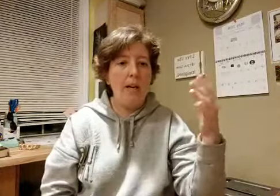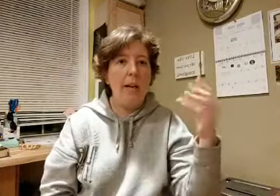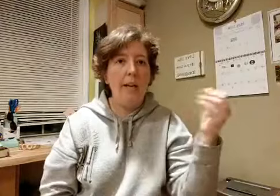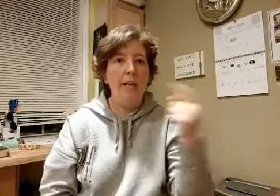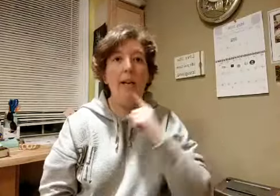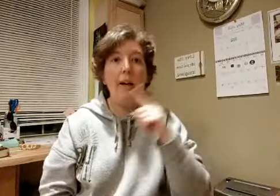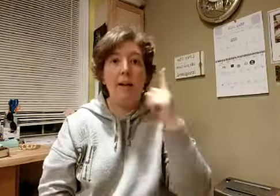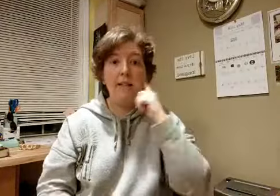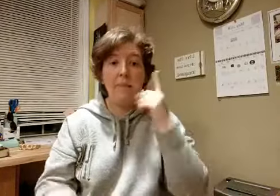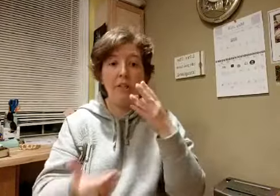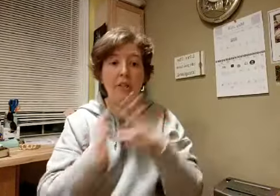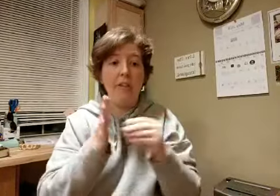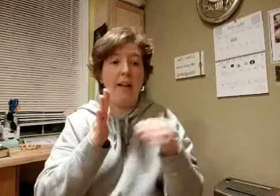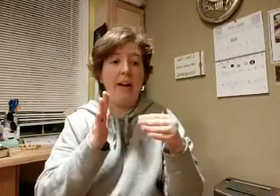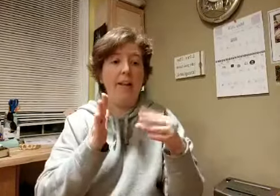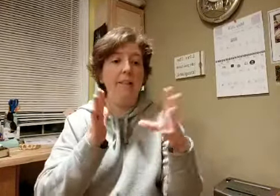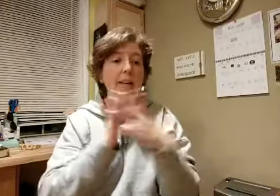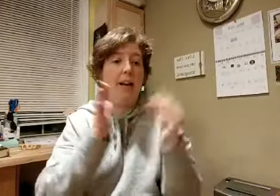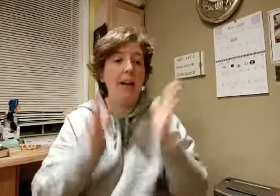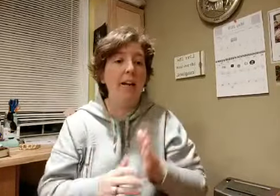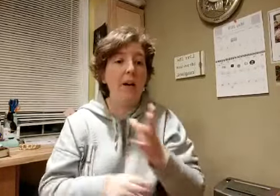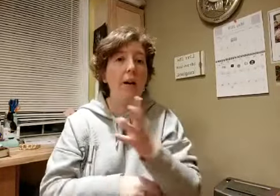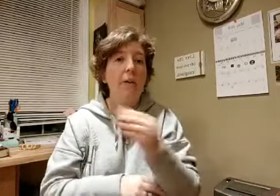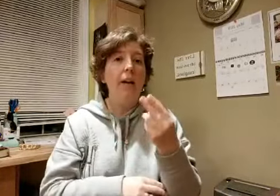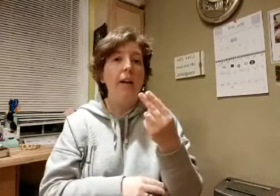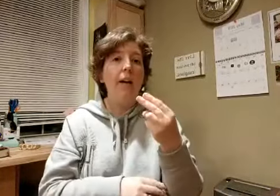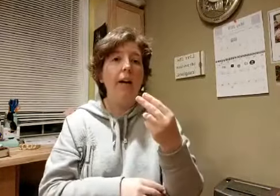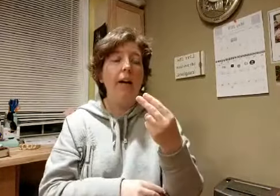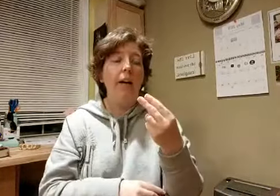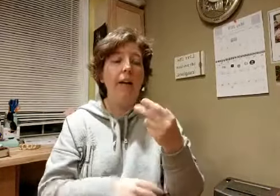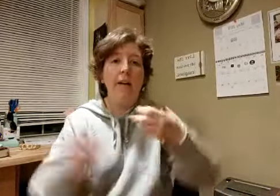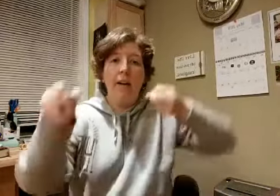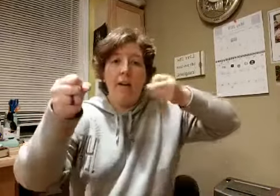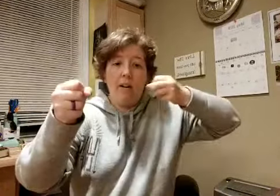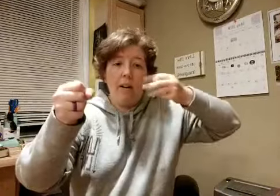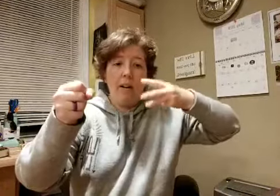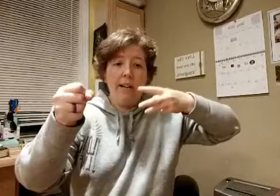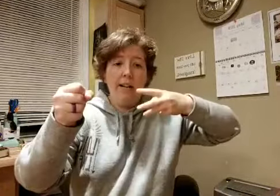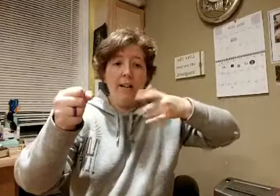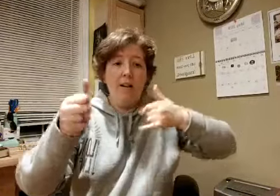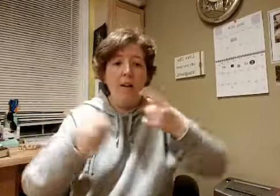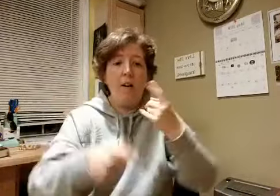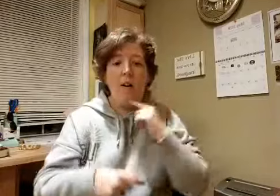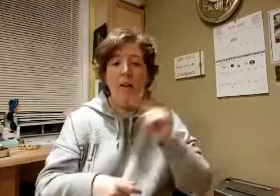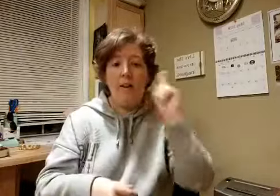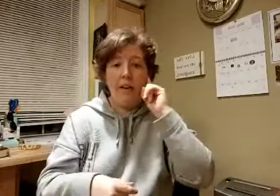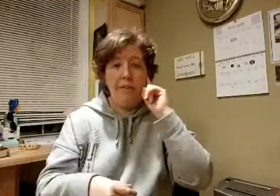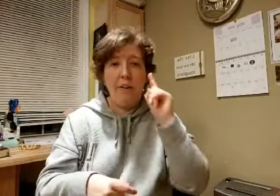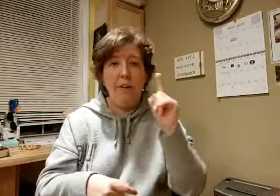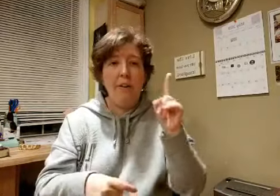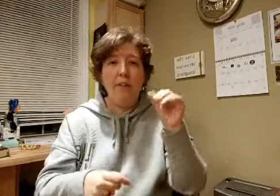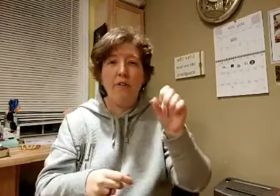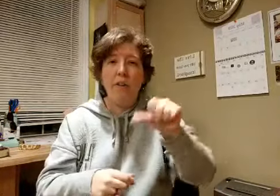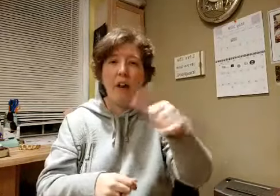And I mentioned that Echo and Hawkeye are deaf. There's